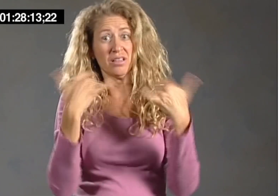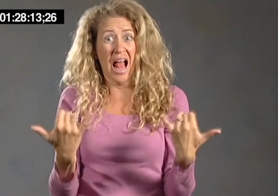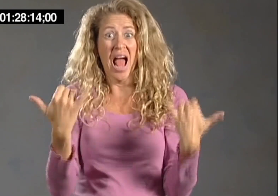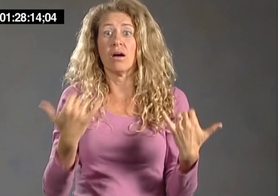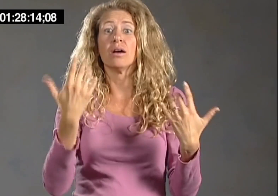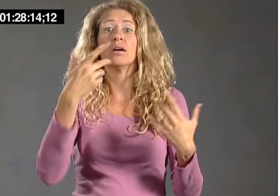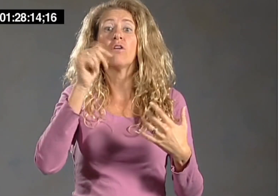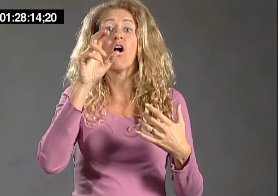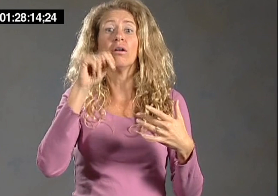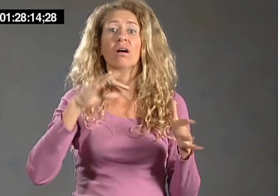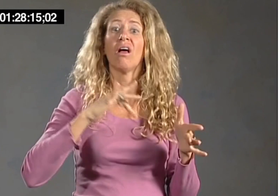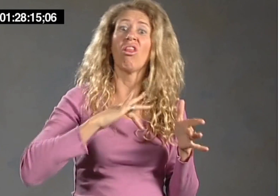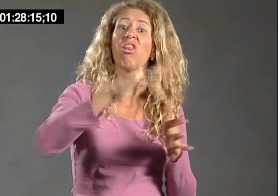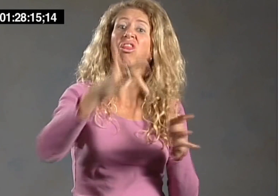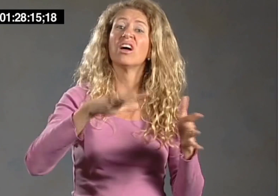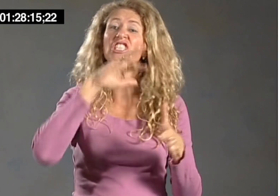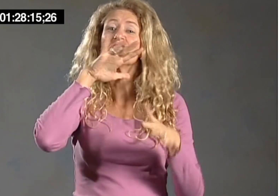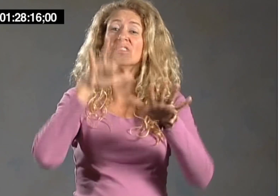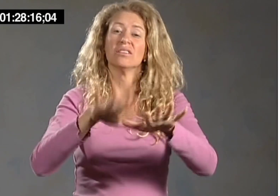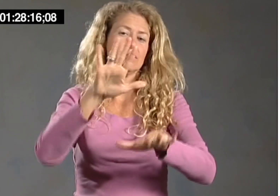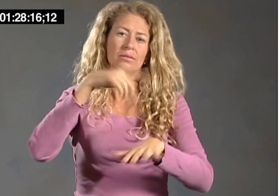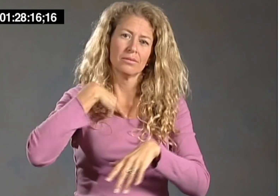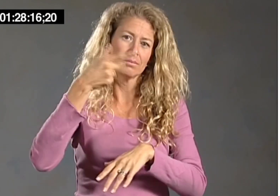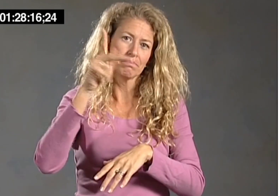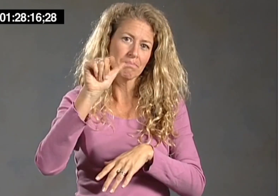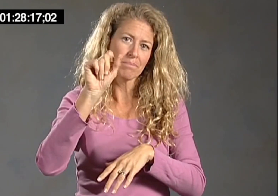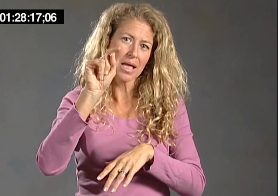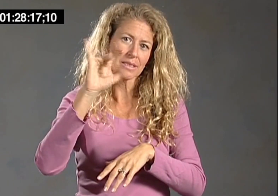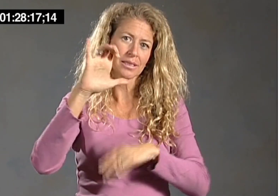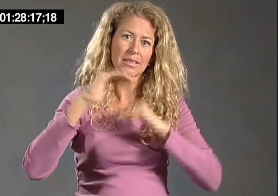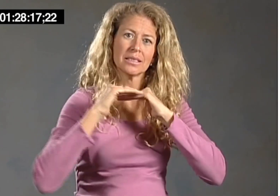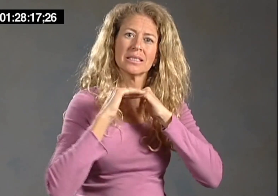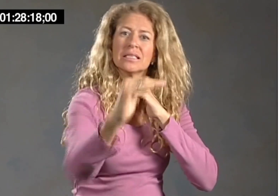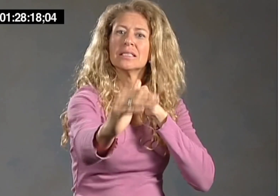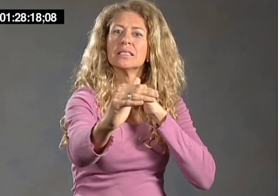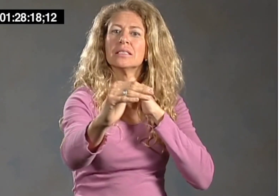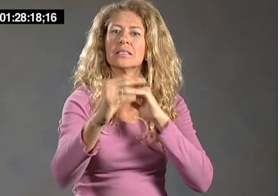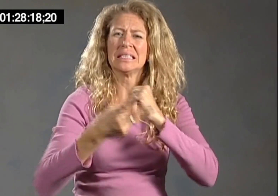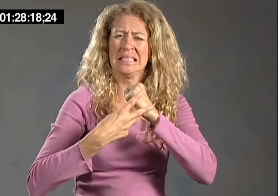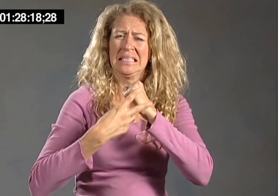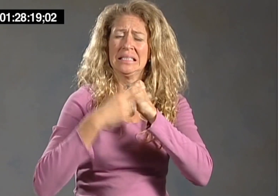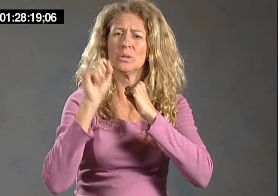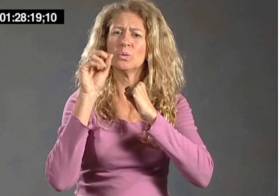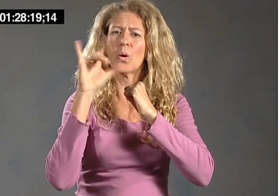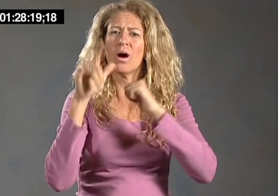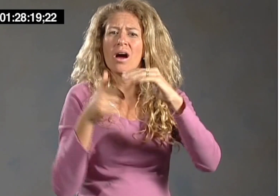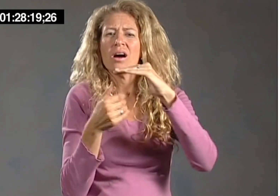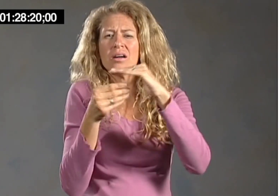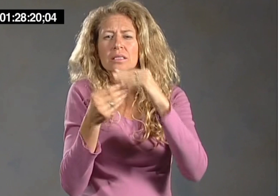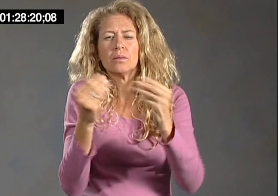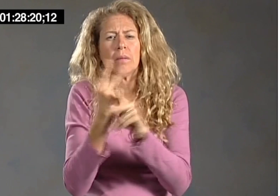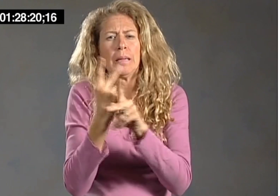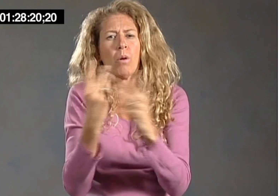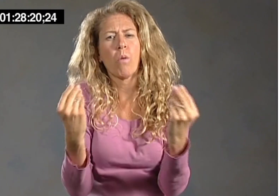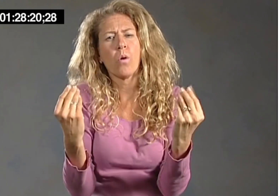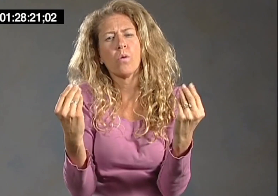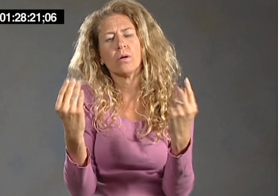doing that, the lettuce grew a lot more, which made me very happy. Since there was so much lettuce growing,